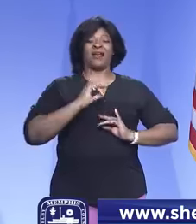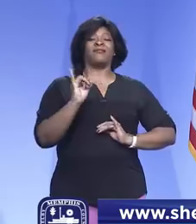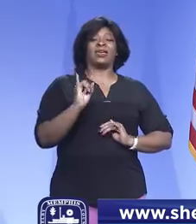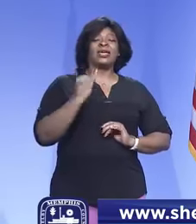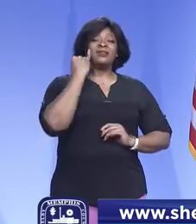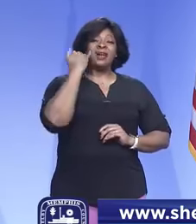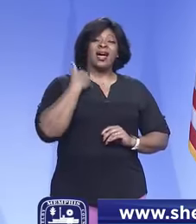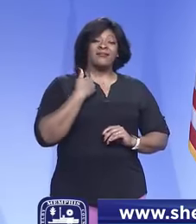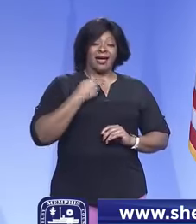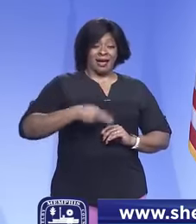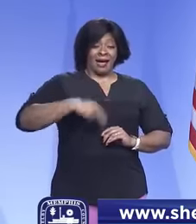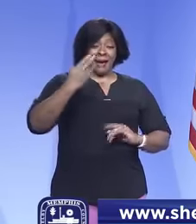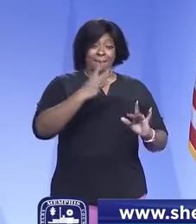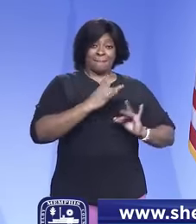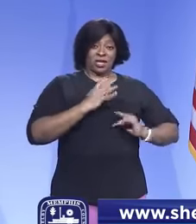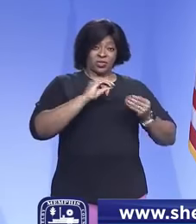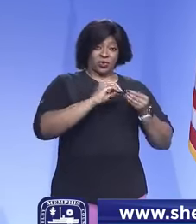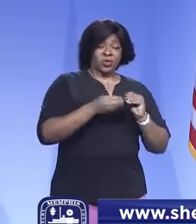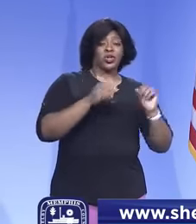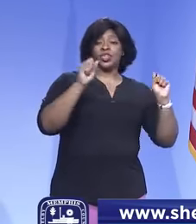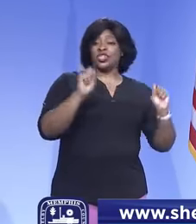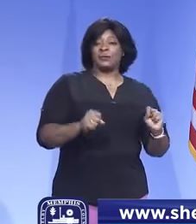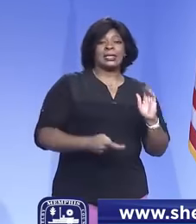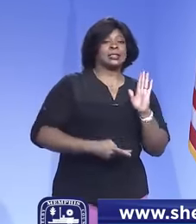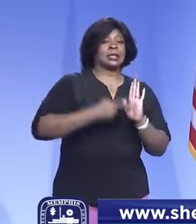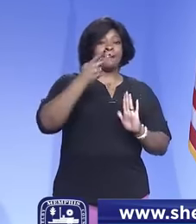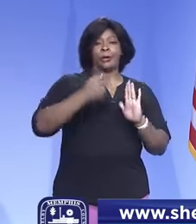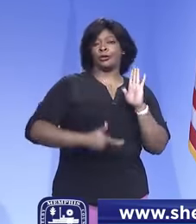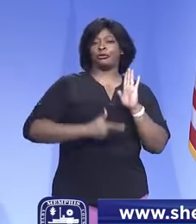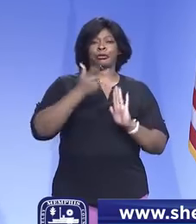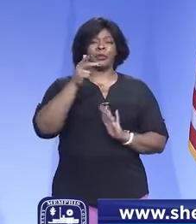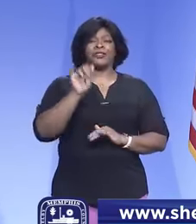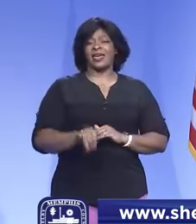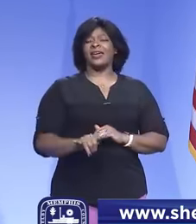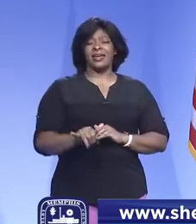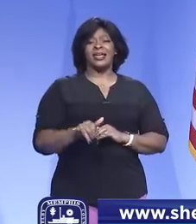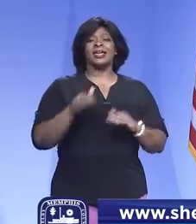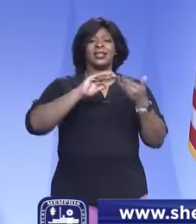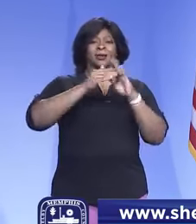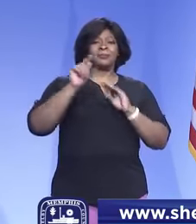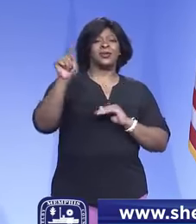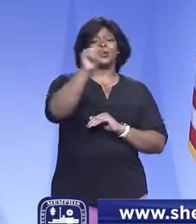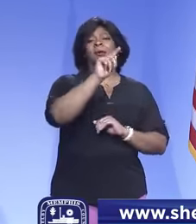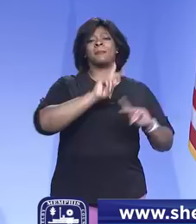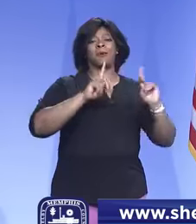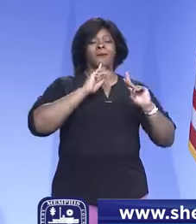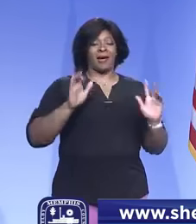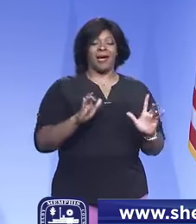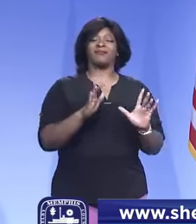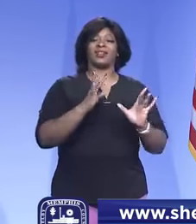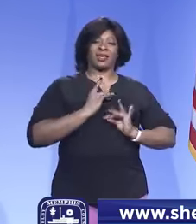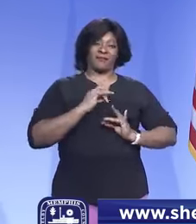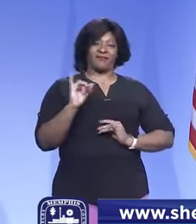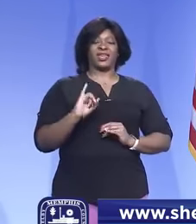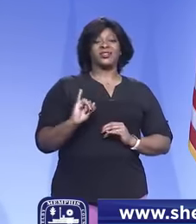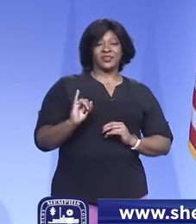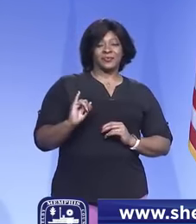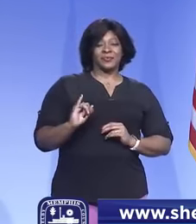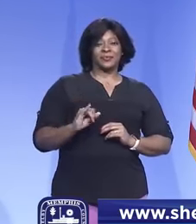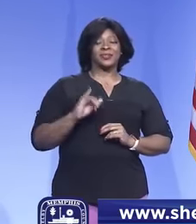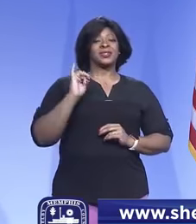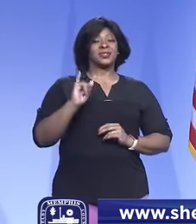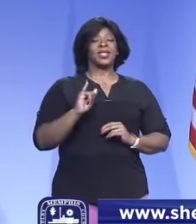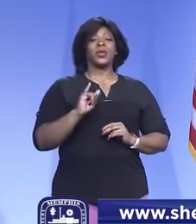If we have a high positivity rate, it could be double or triple that in the community who are actively infectious. That